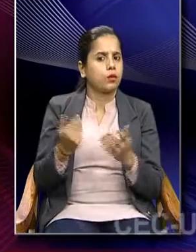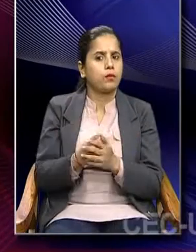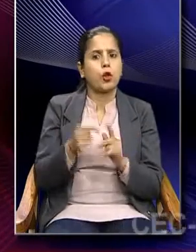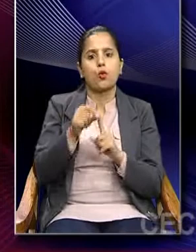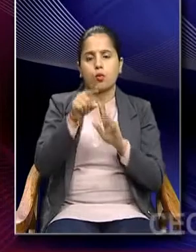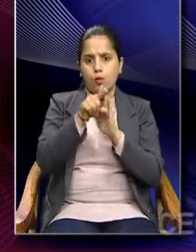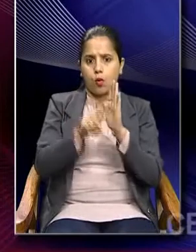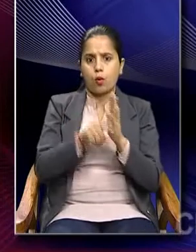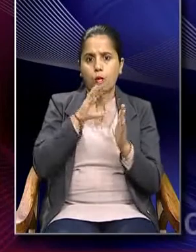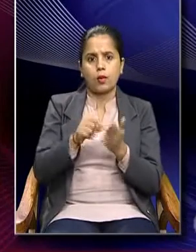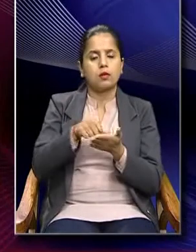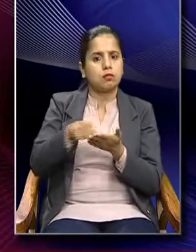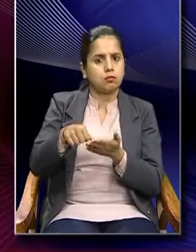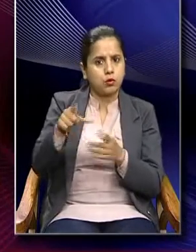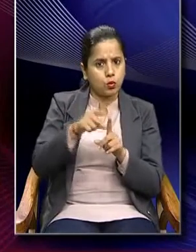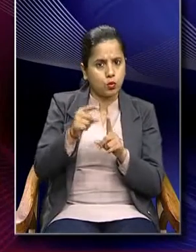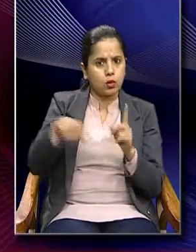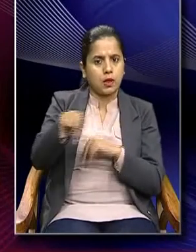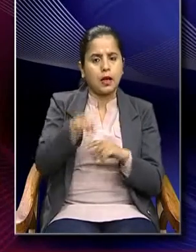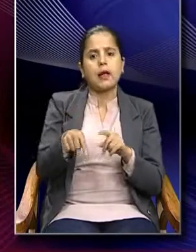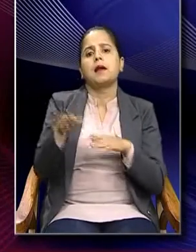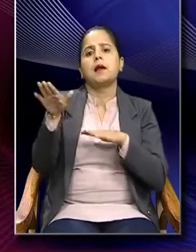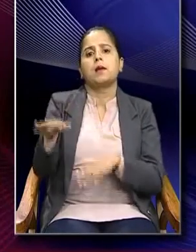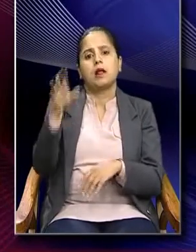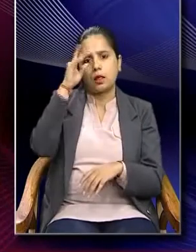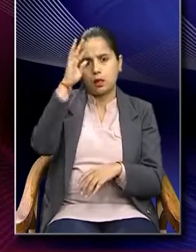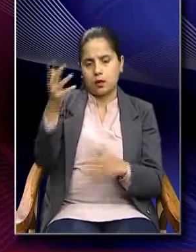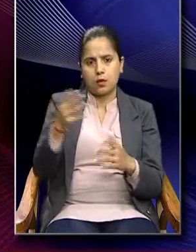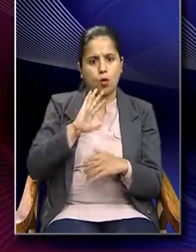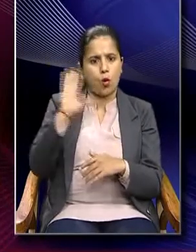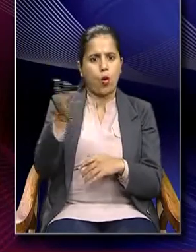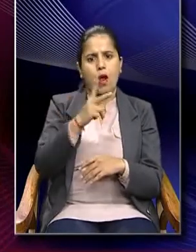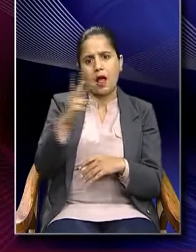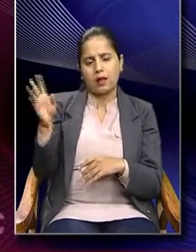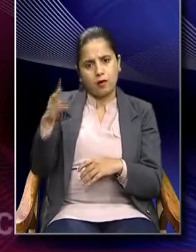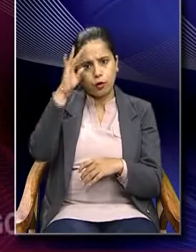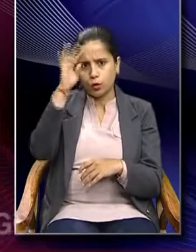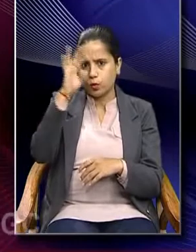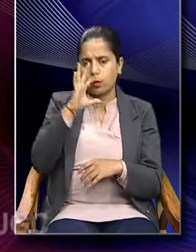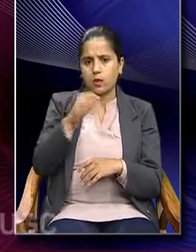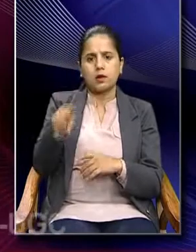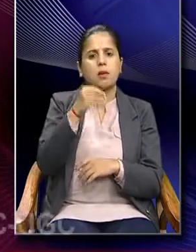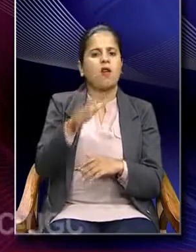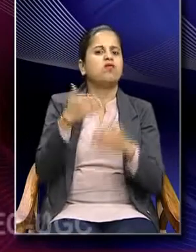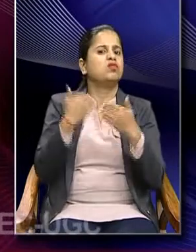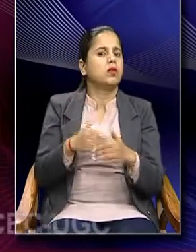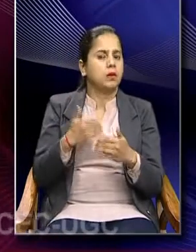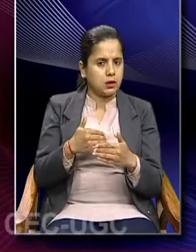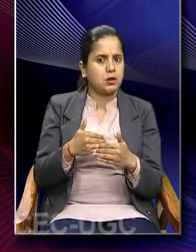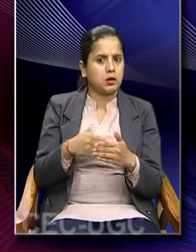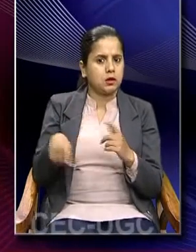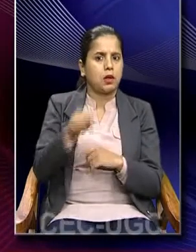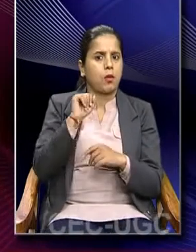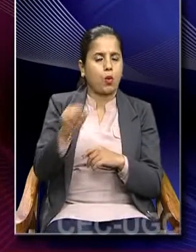policy implications of dependency theory? Like all other theories, there are certain limitations also of the